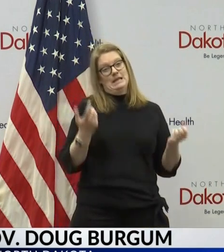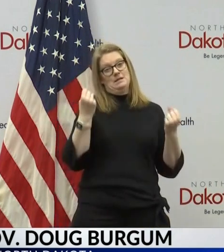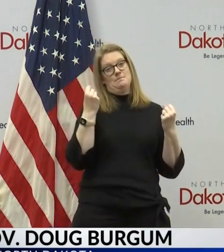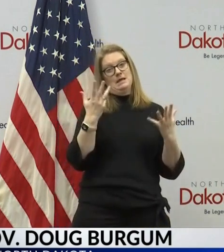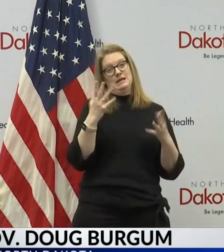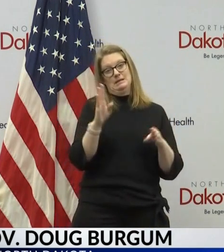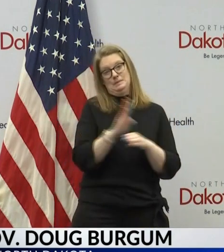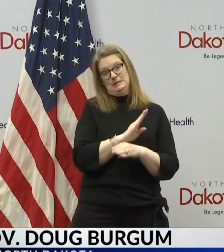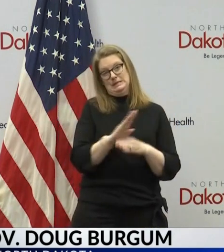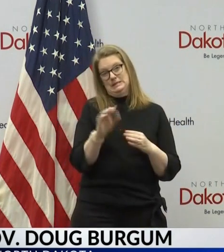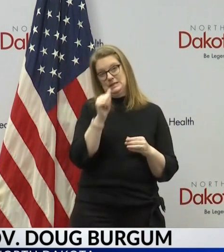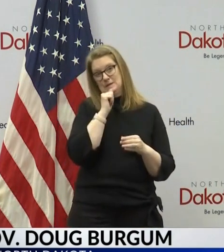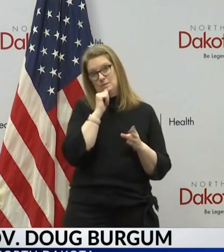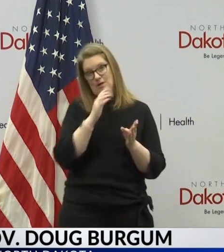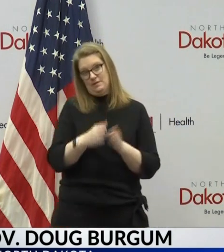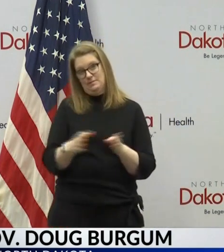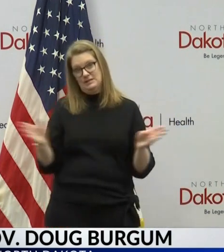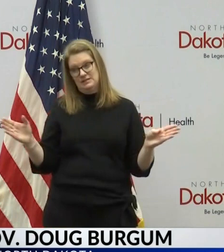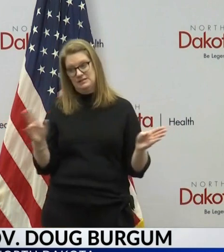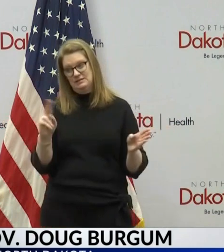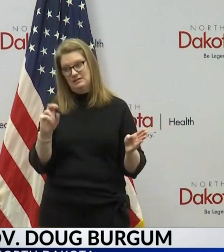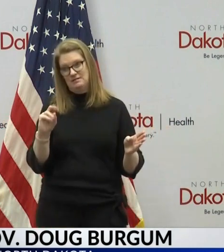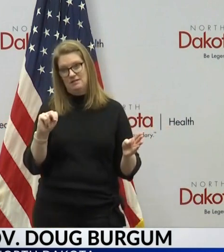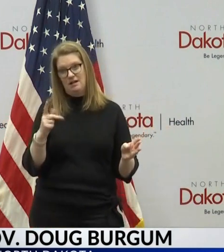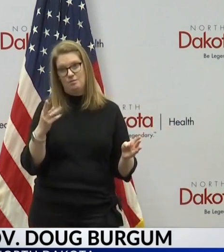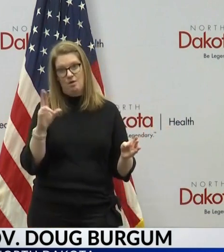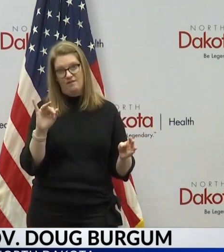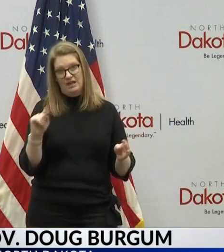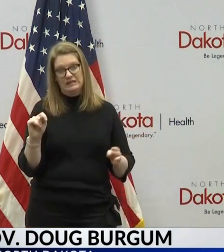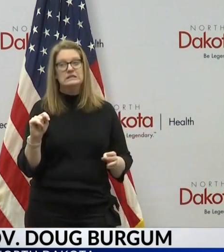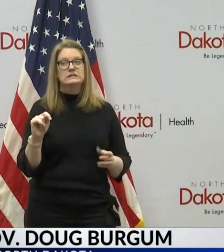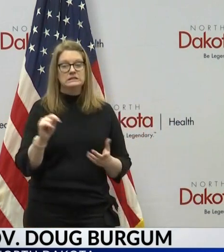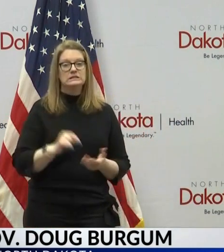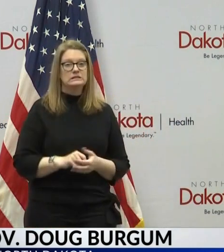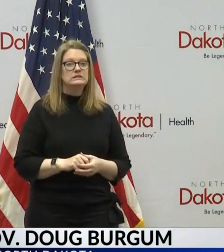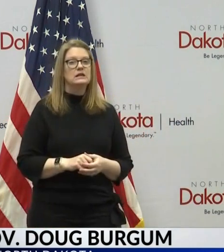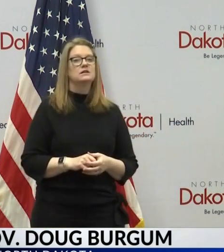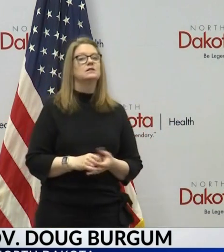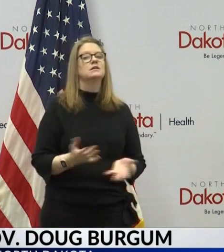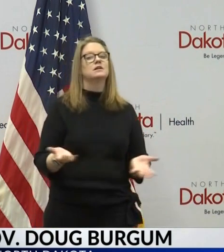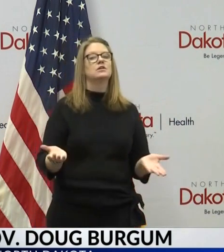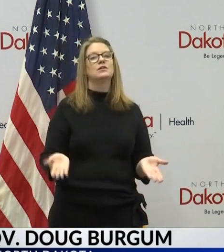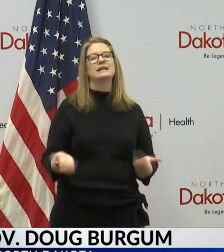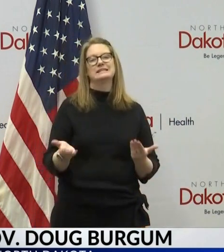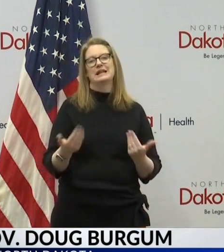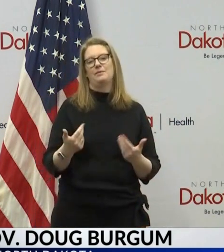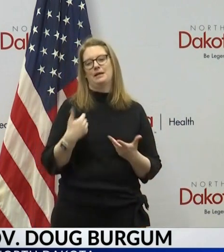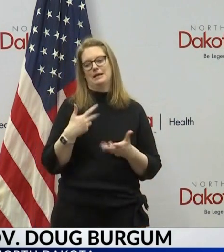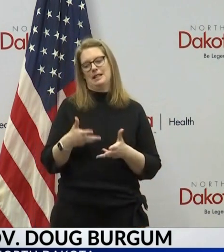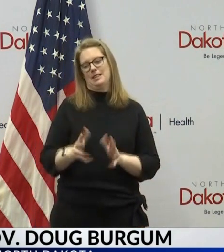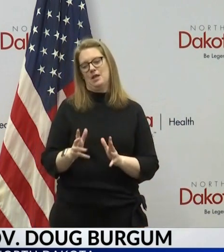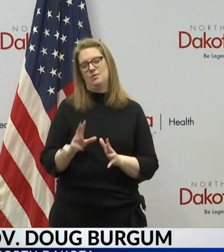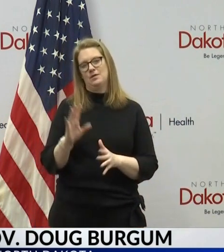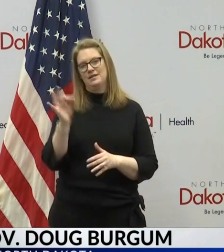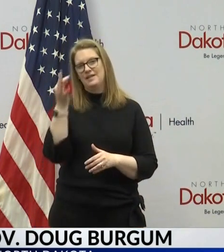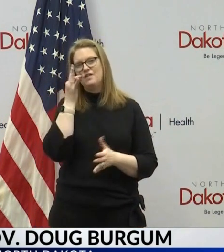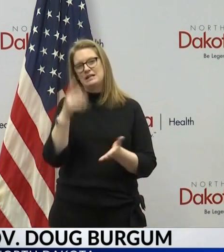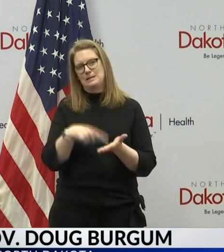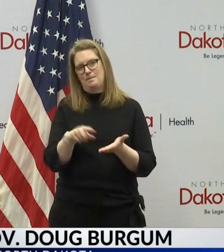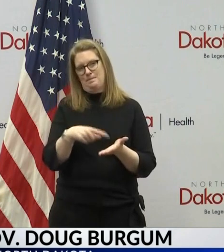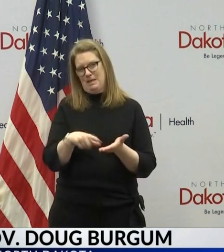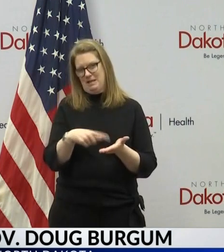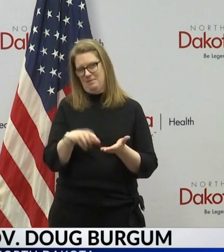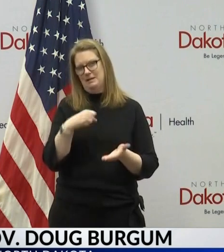and private sector nonprofits, a lot of people might go, hey, it'd be a good idea to let the feds pay my staff's wages for a